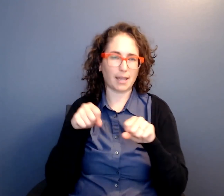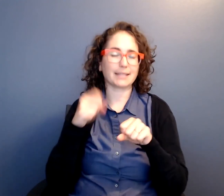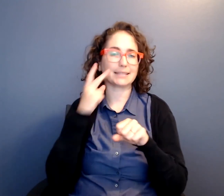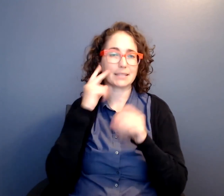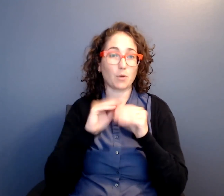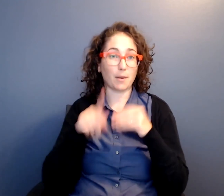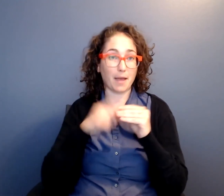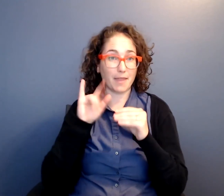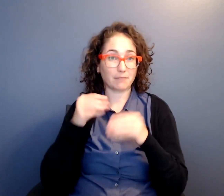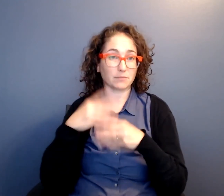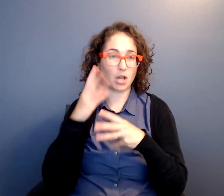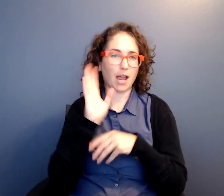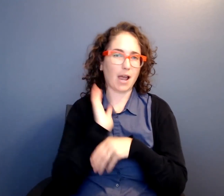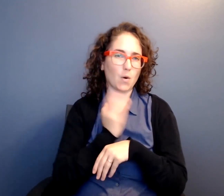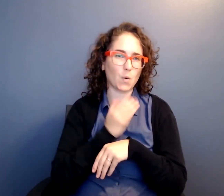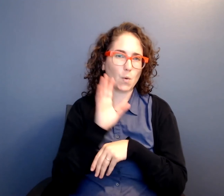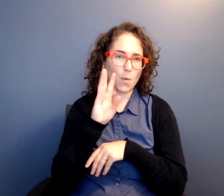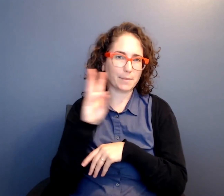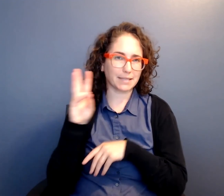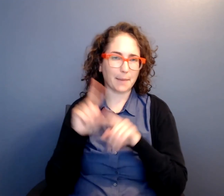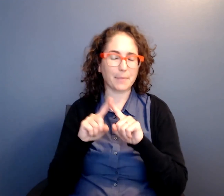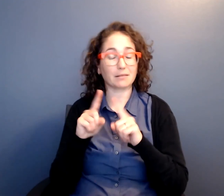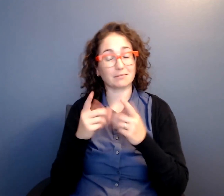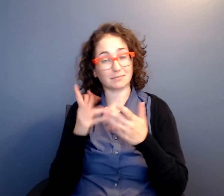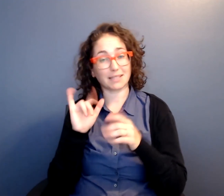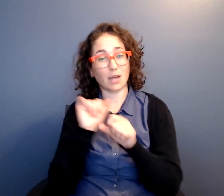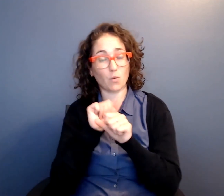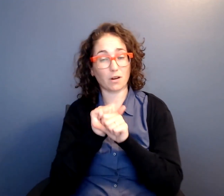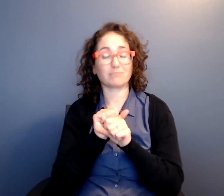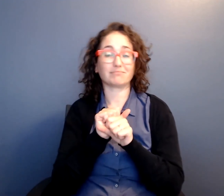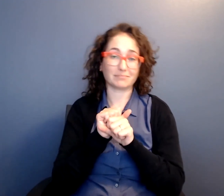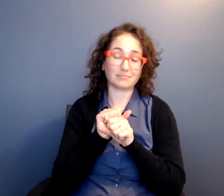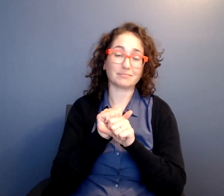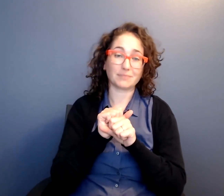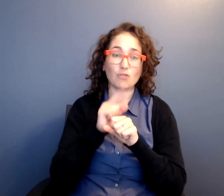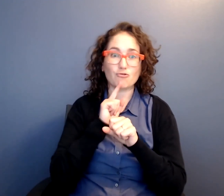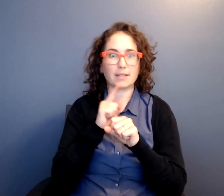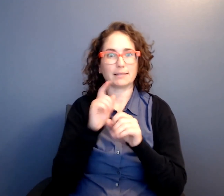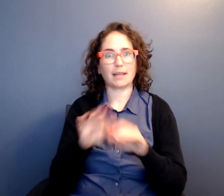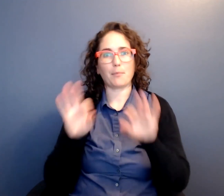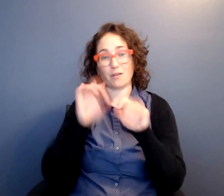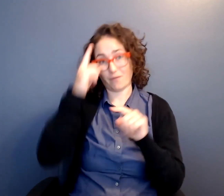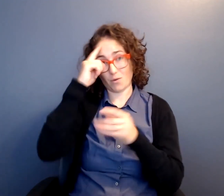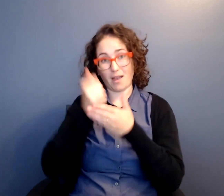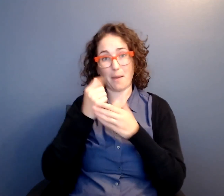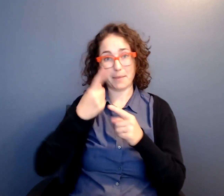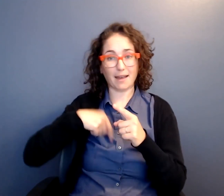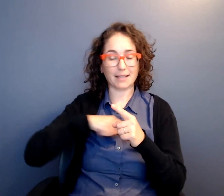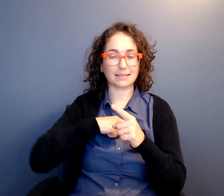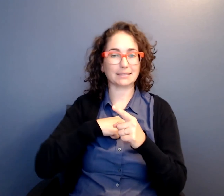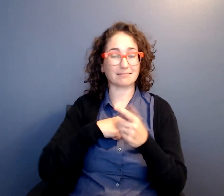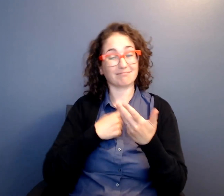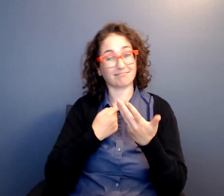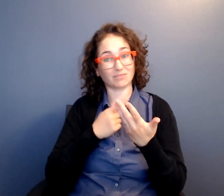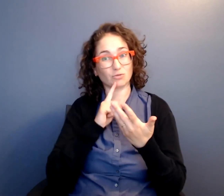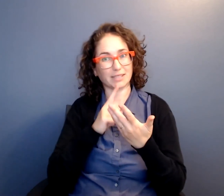if you go to our website. But that work has really been very instrumental in helping us to really to